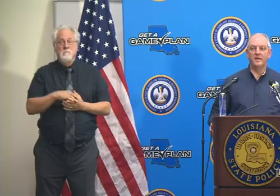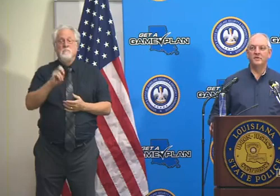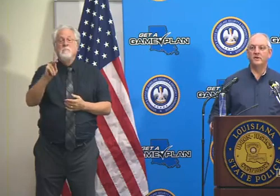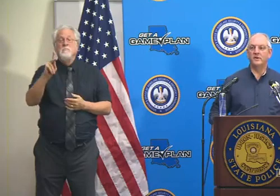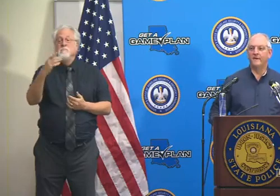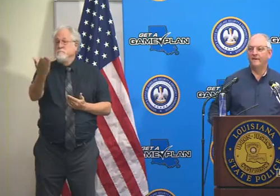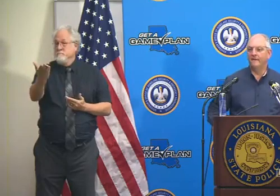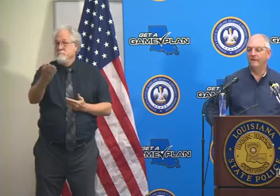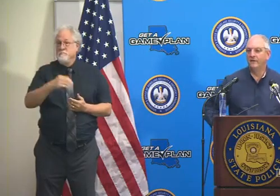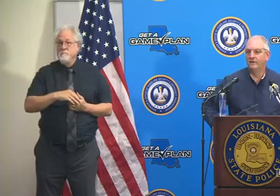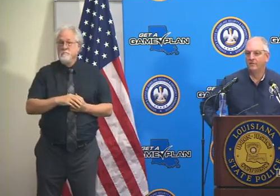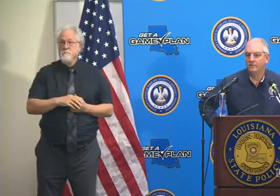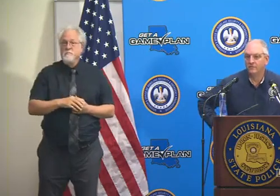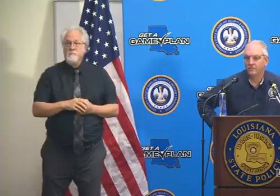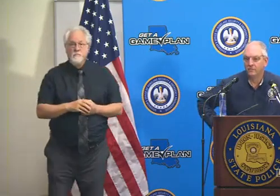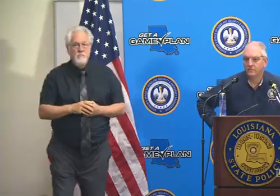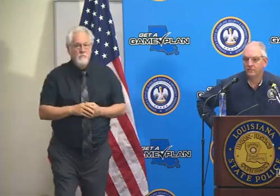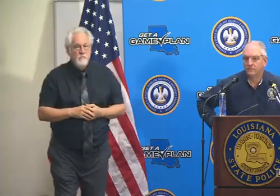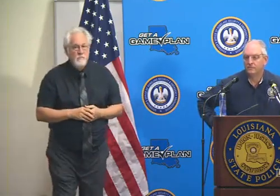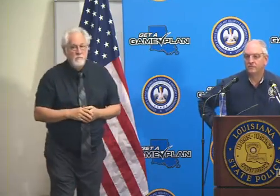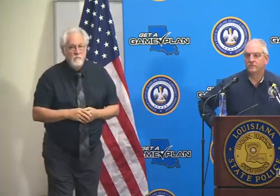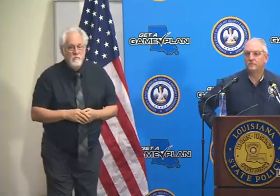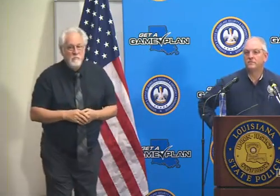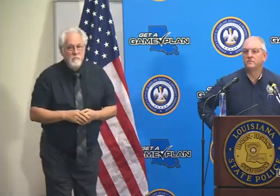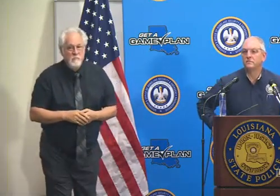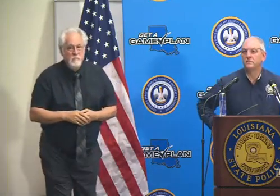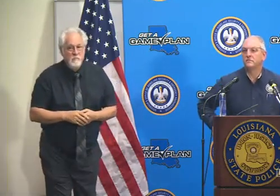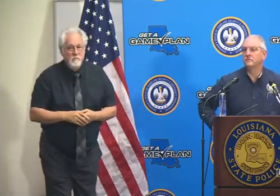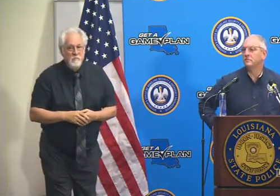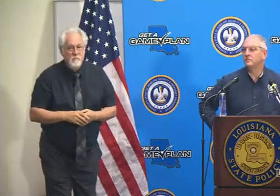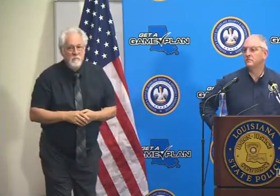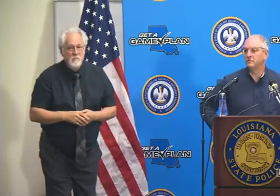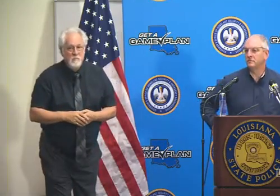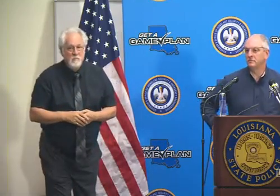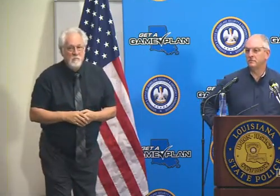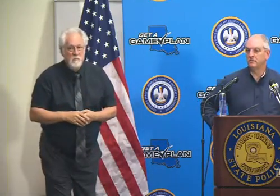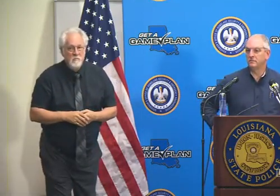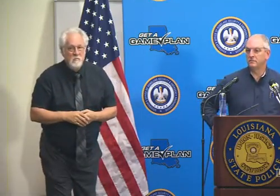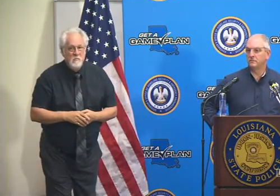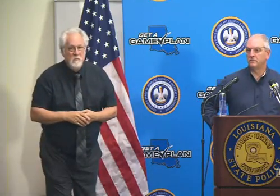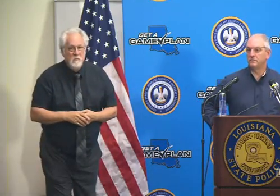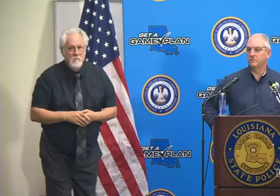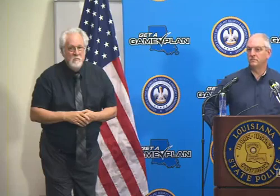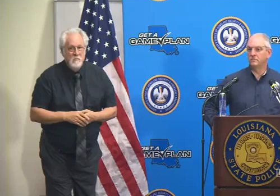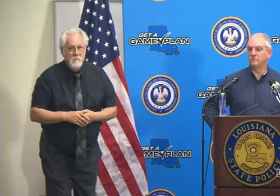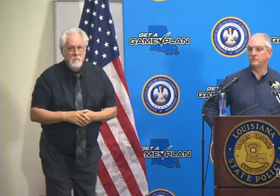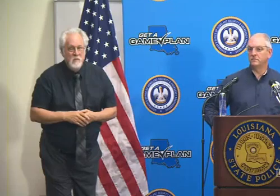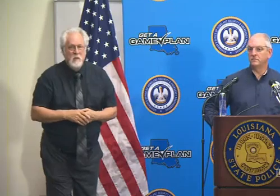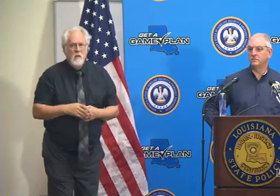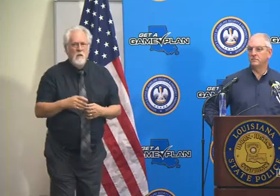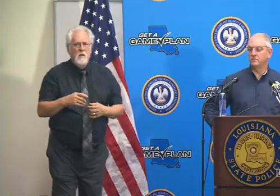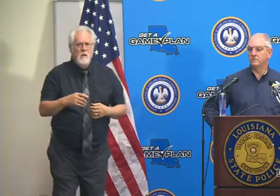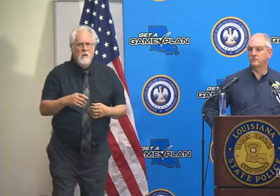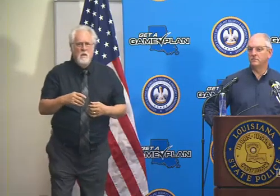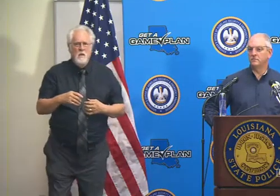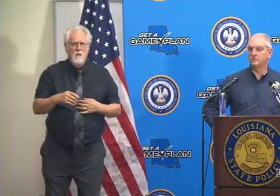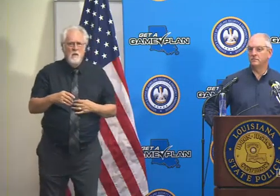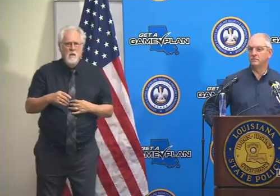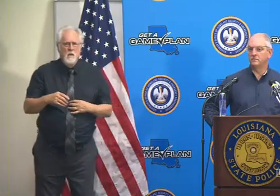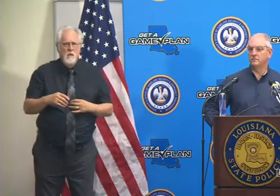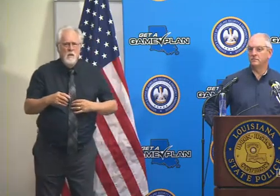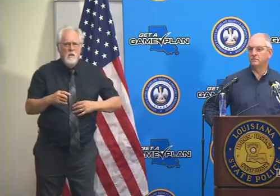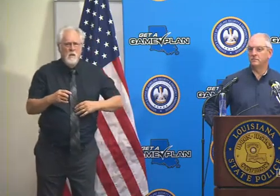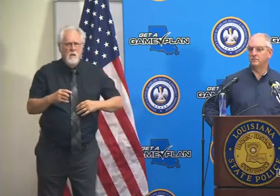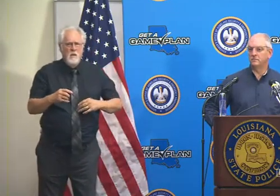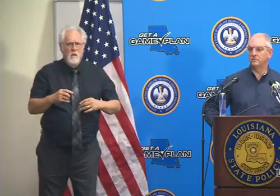Okay. Yes, sir. So there have been reports in the Lake Charles area of apartments and landlords evicting residents